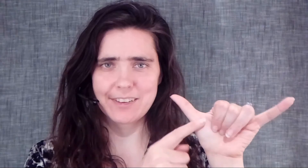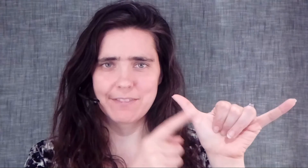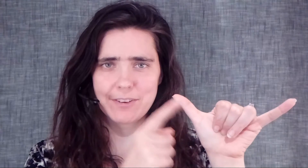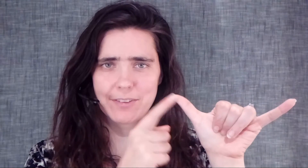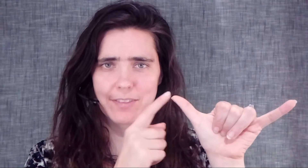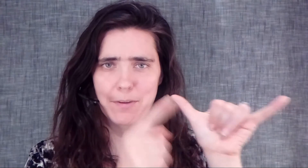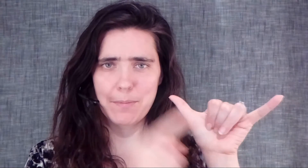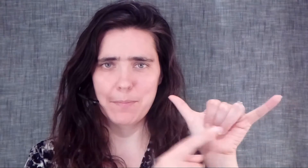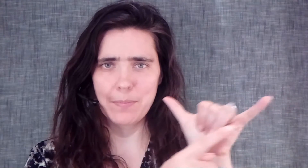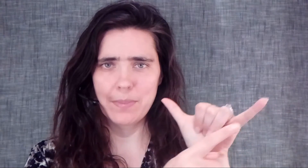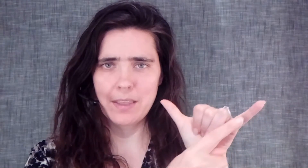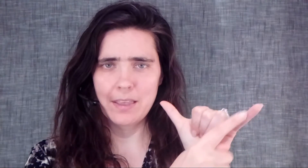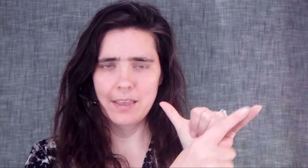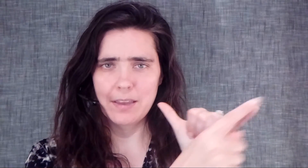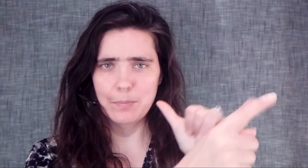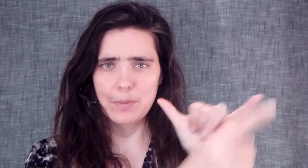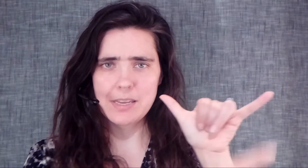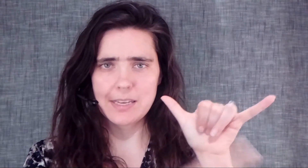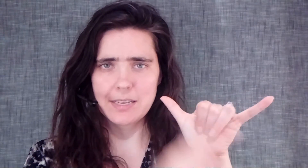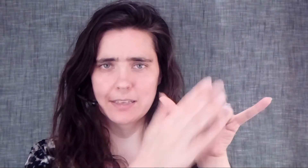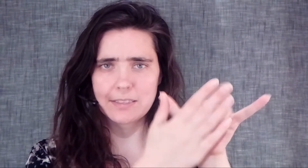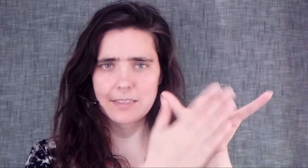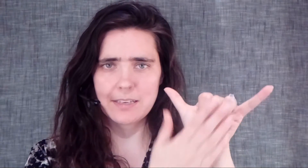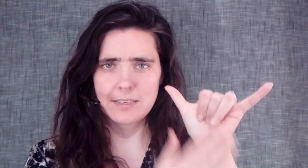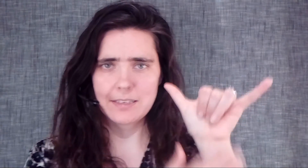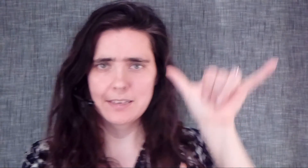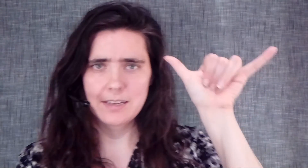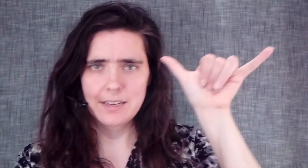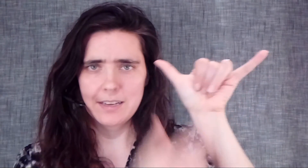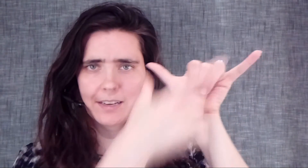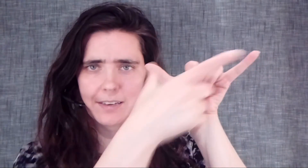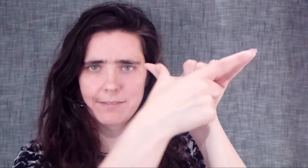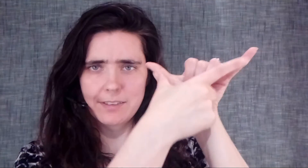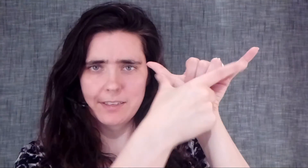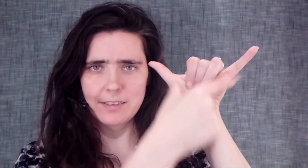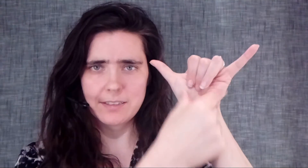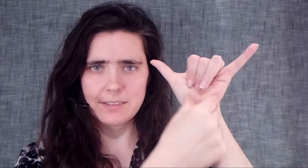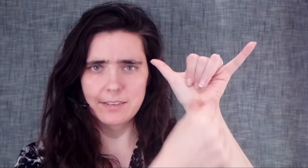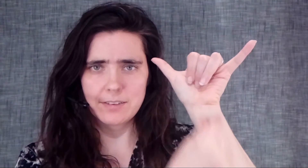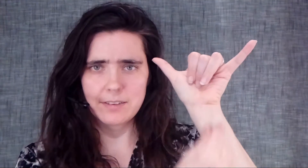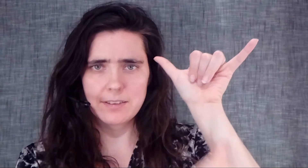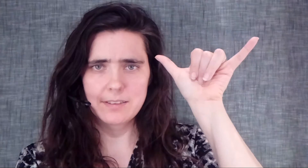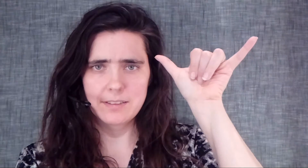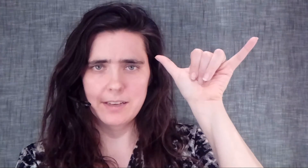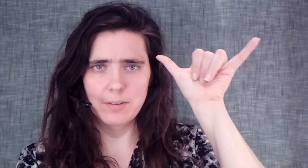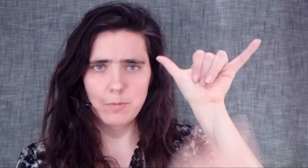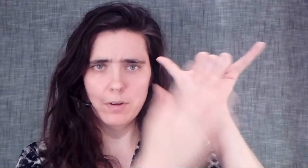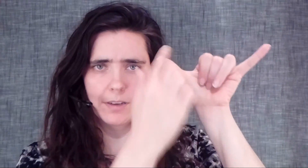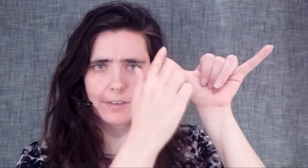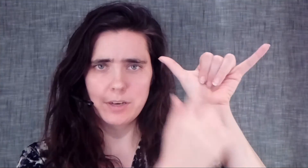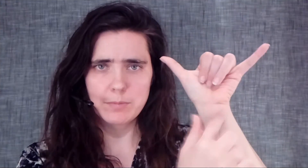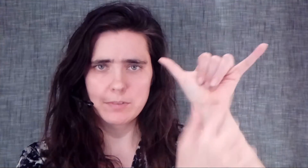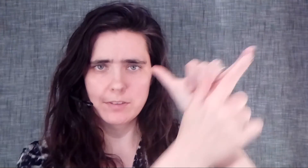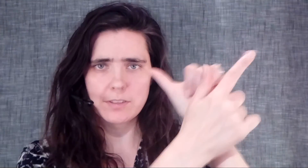have your thumb and pinky extended, and it really does look like a Y shape, so you just have